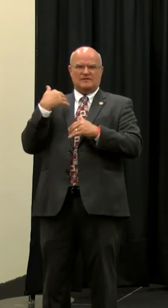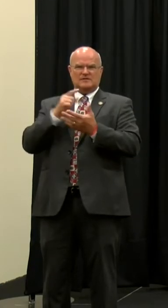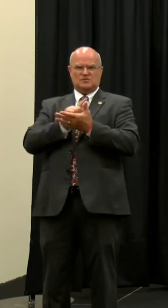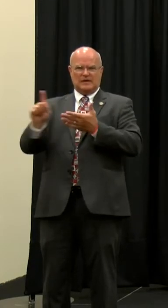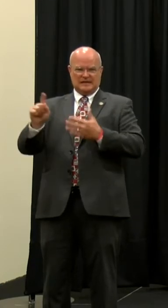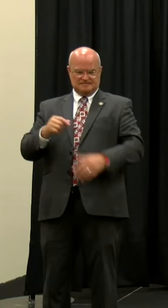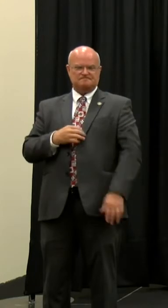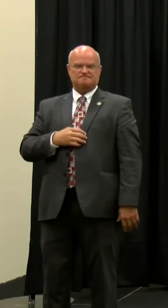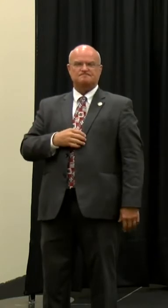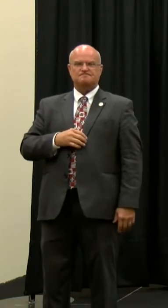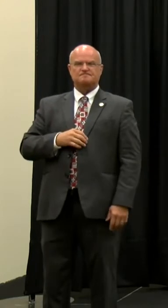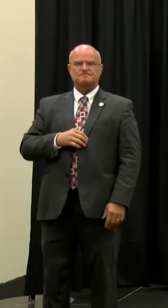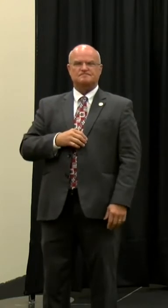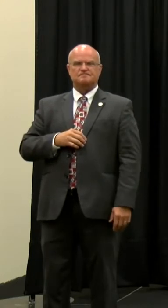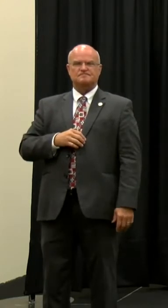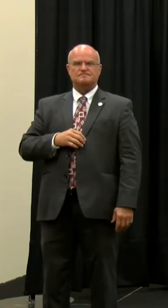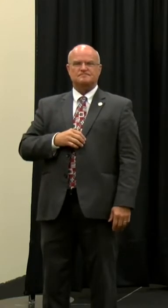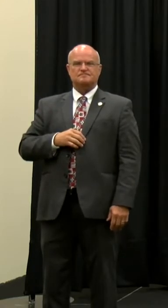So.